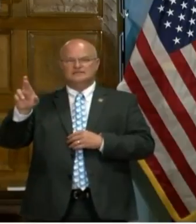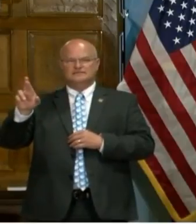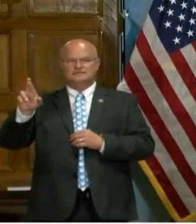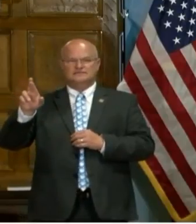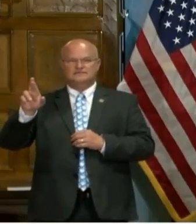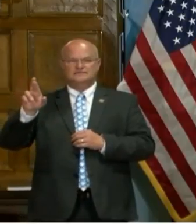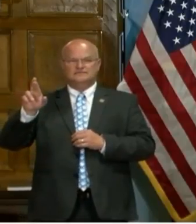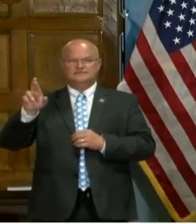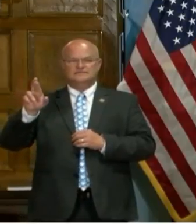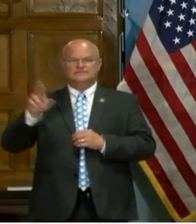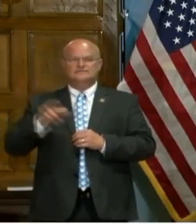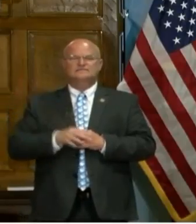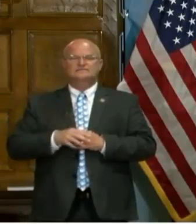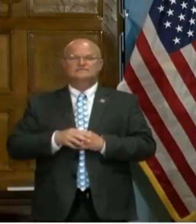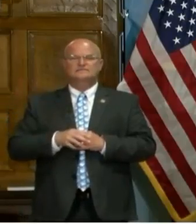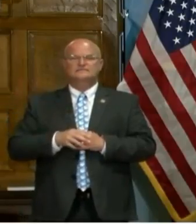Yes.